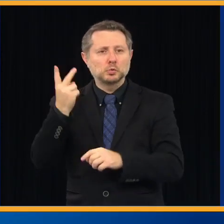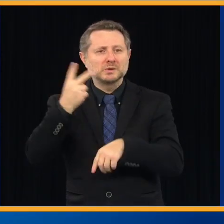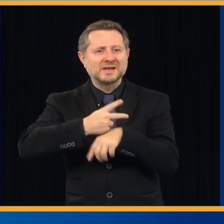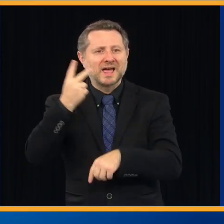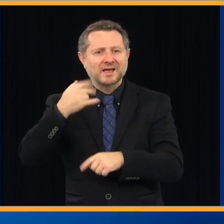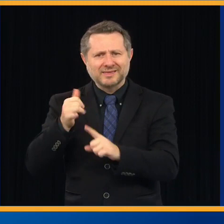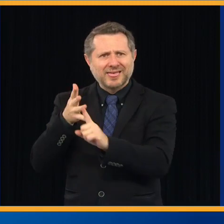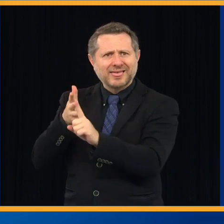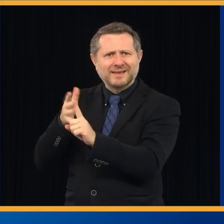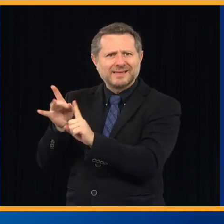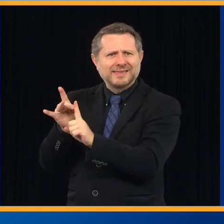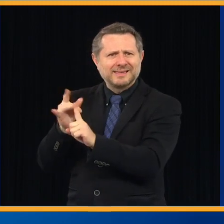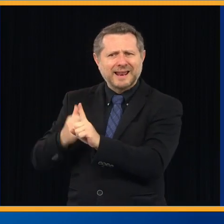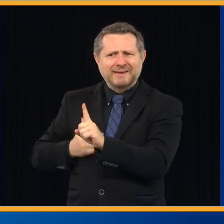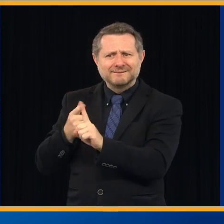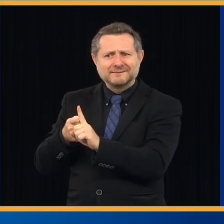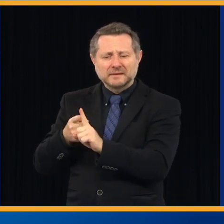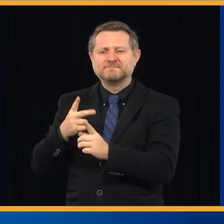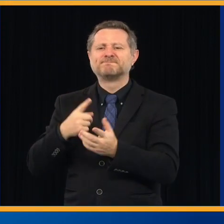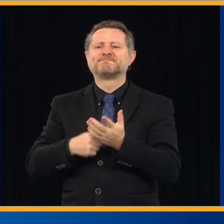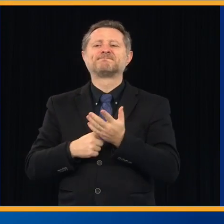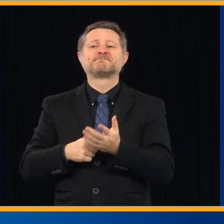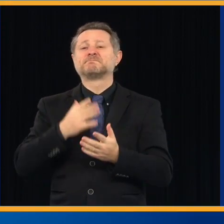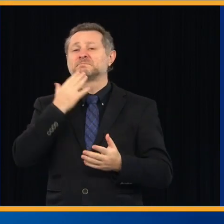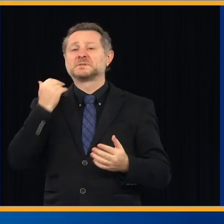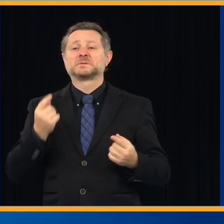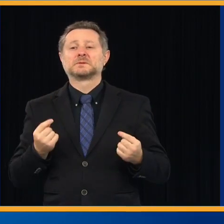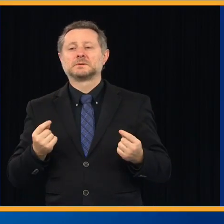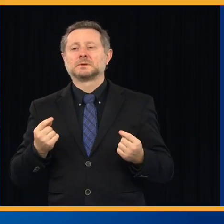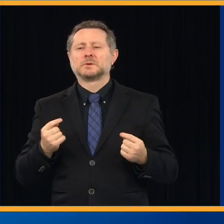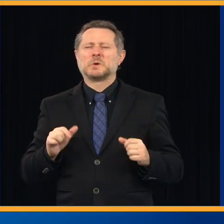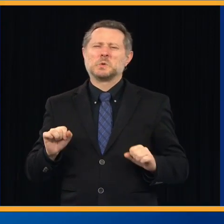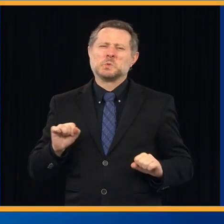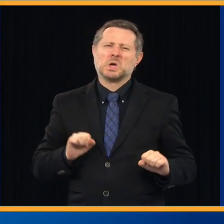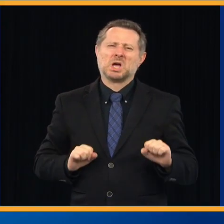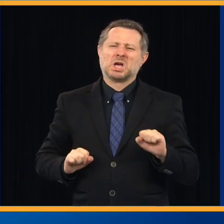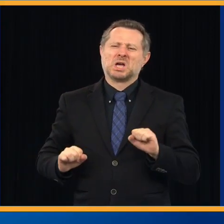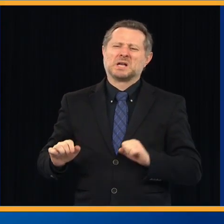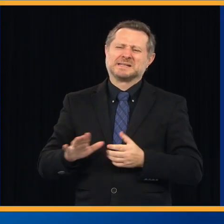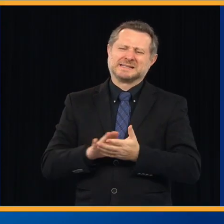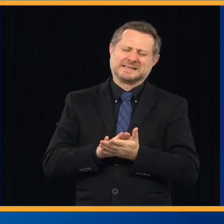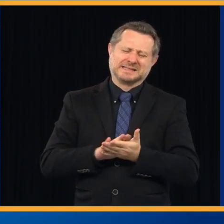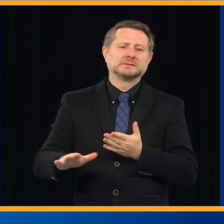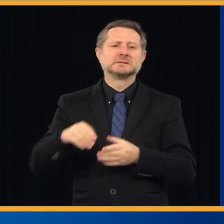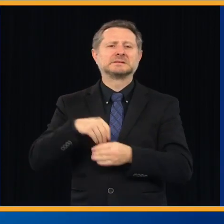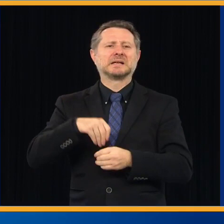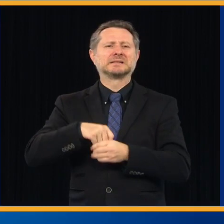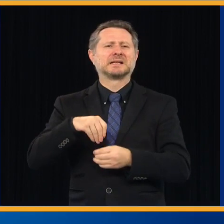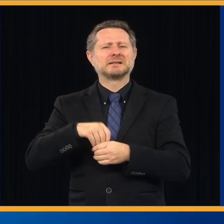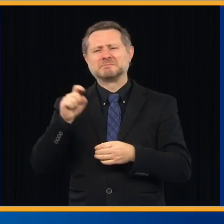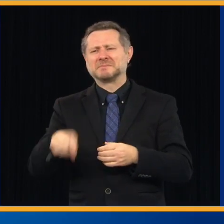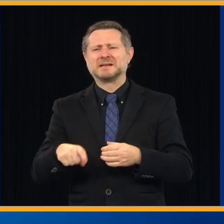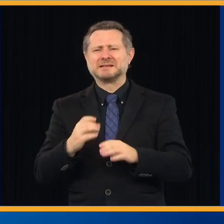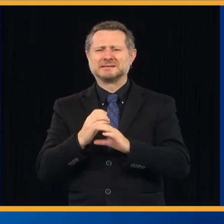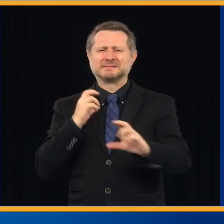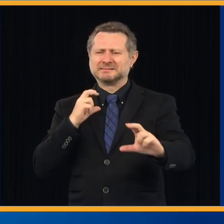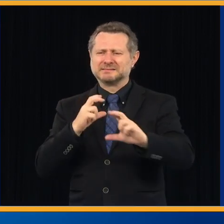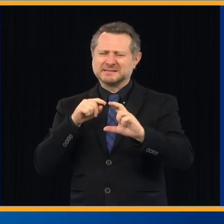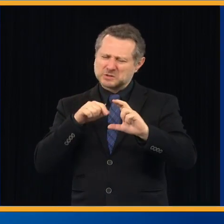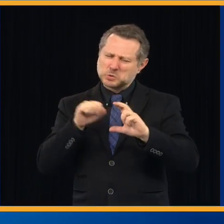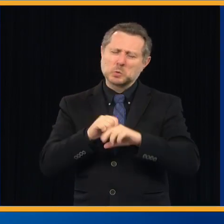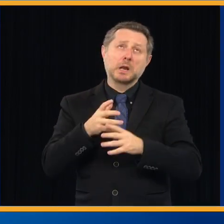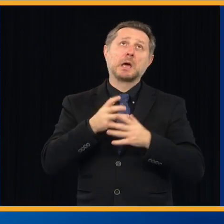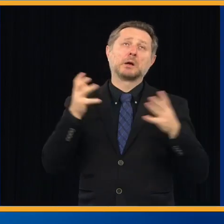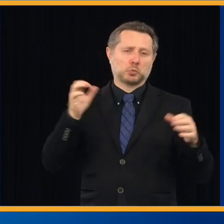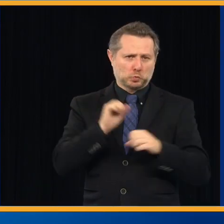is disinfect the whole inside of the car, as massive a challenge as that is. But that's what